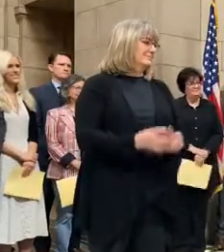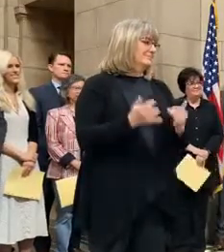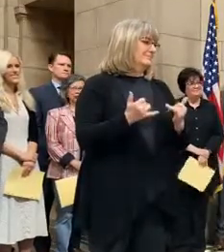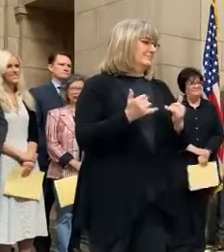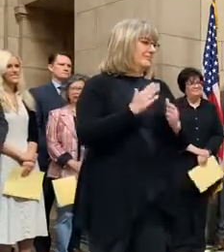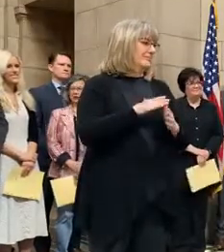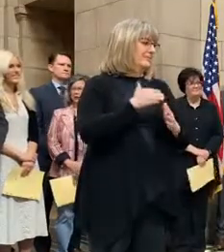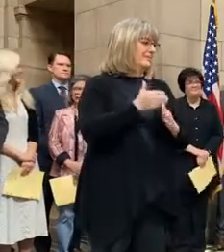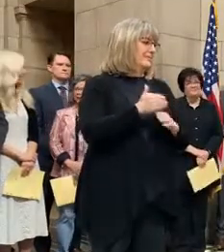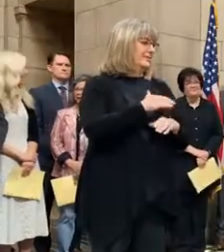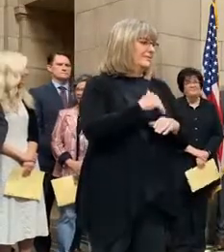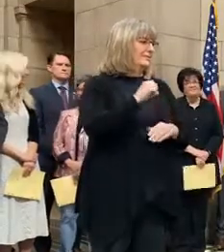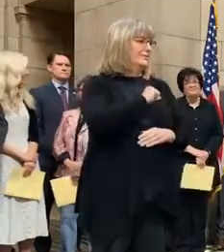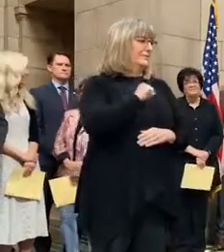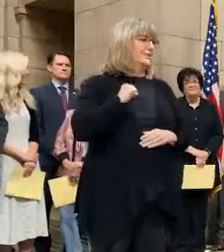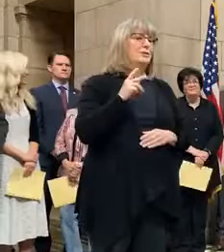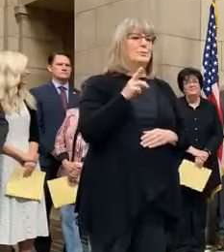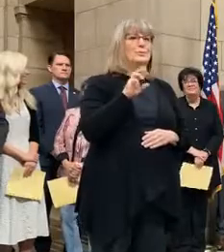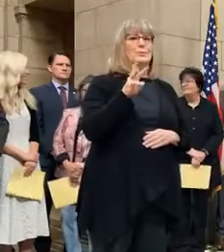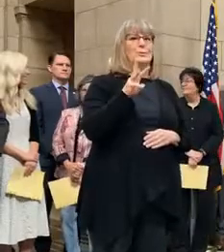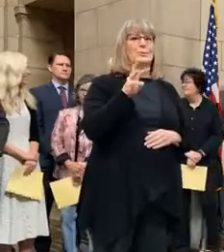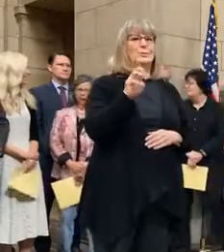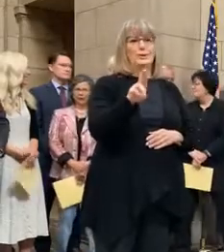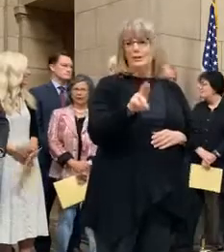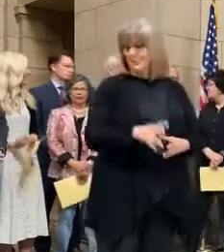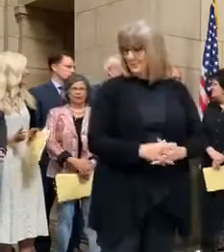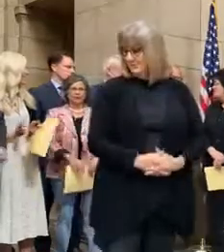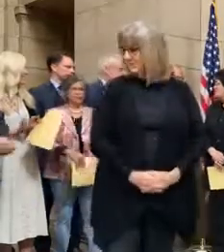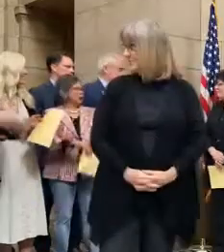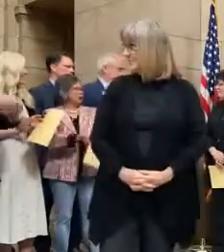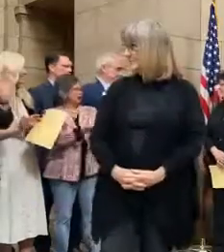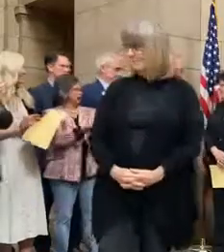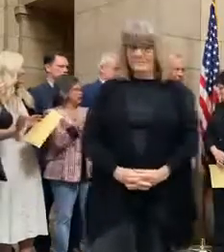All right, now I'd like to call up Senator Brewer.